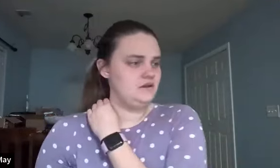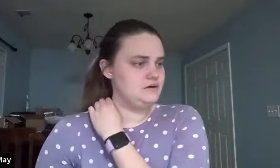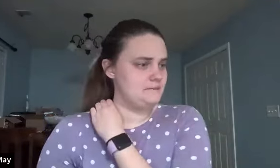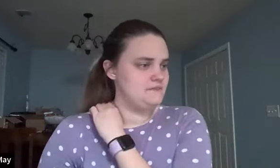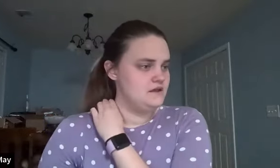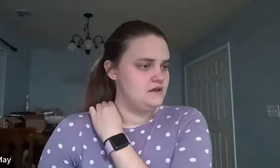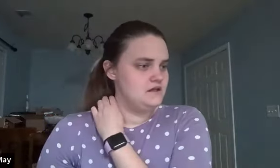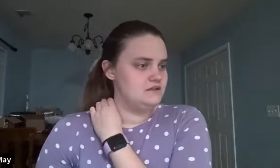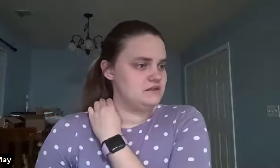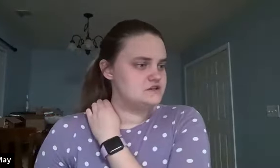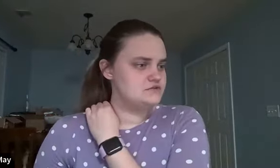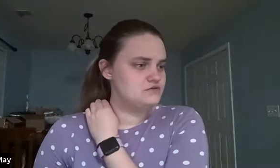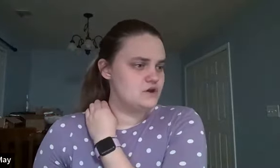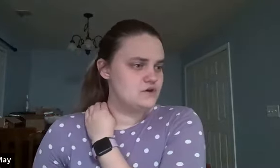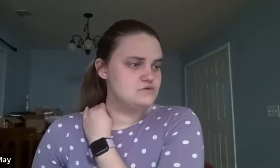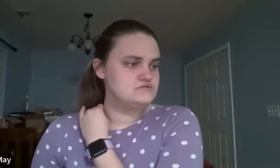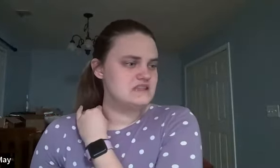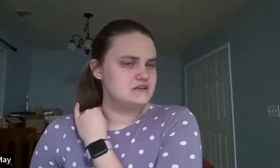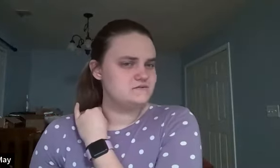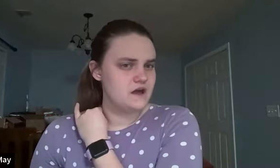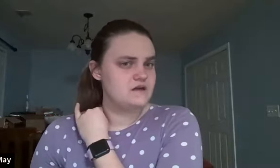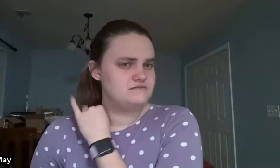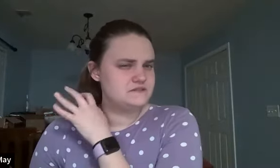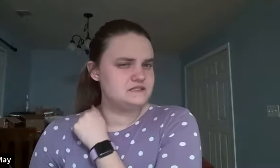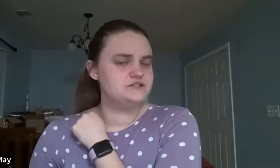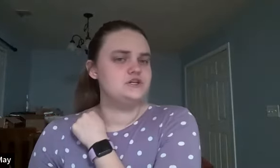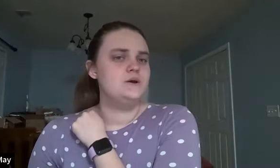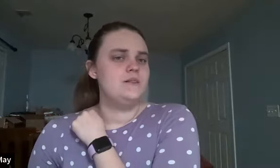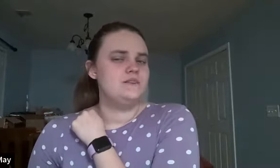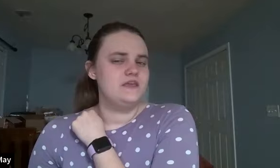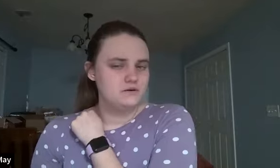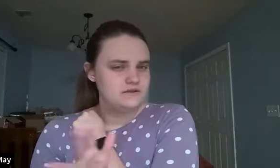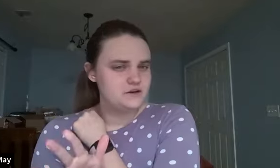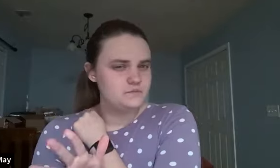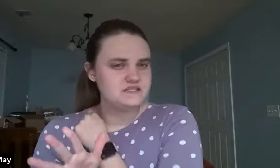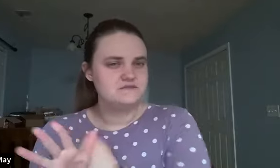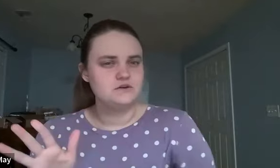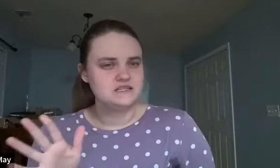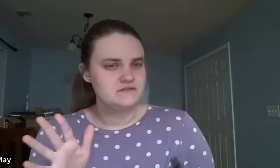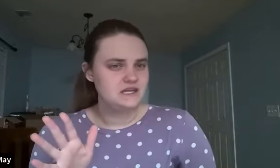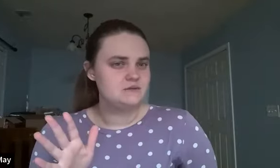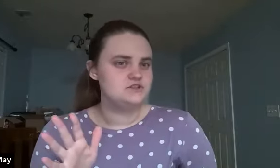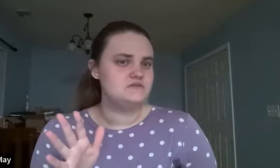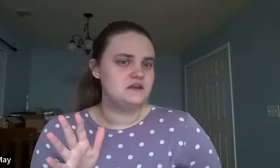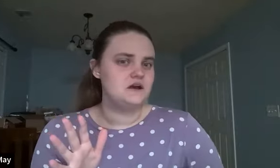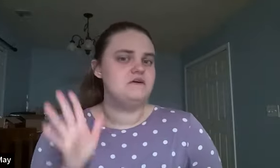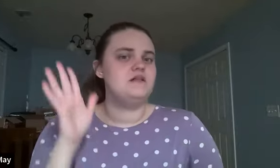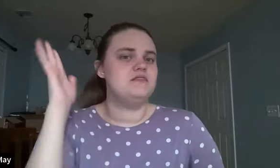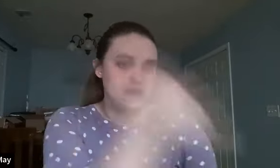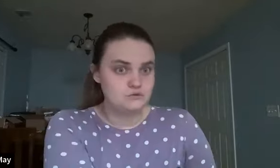Okay, let's go through those last 5, 6-ish. Then I'll leave it open to see if you guys have any animals you can think of. Then we'll